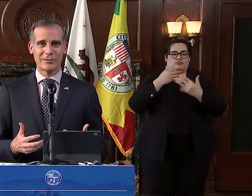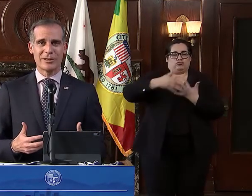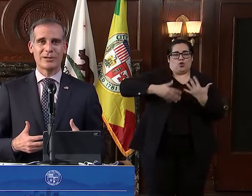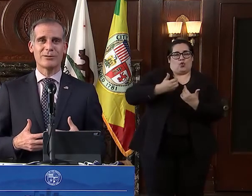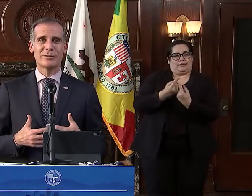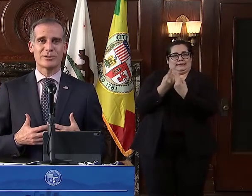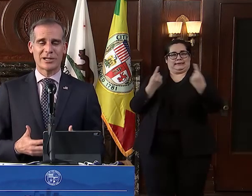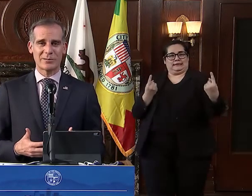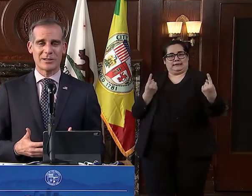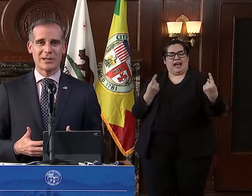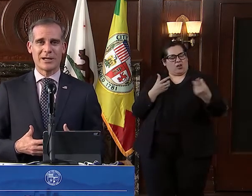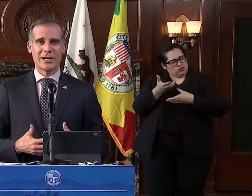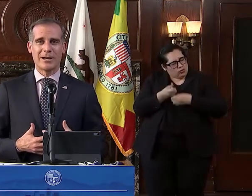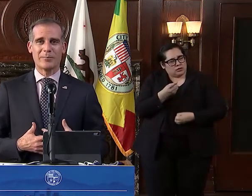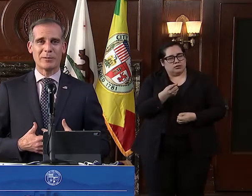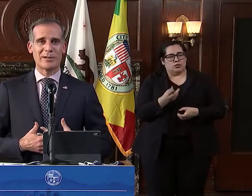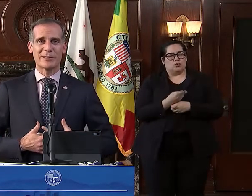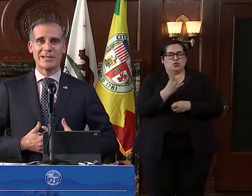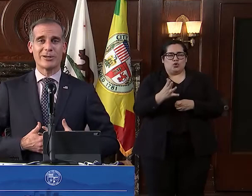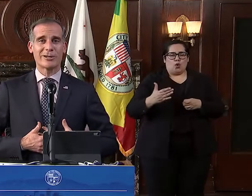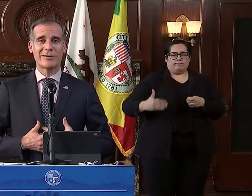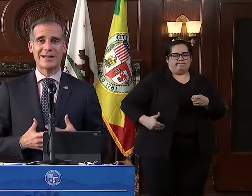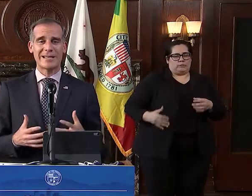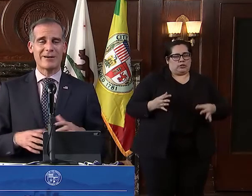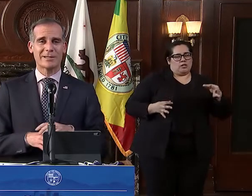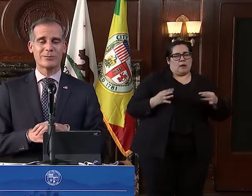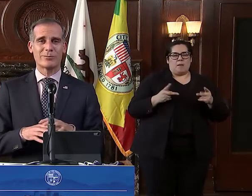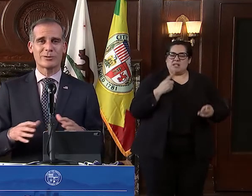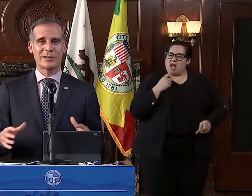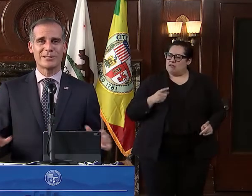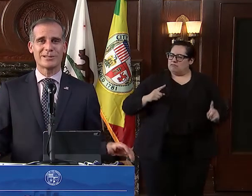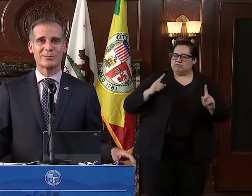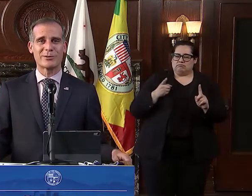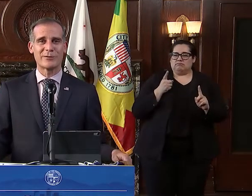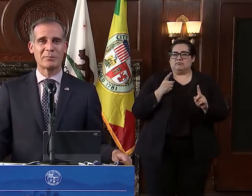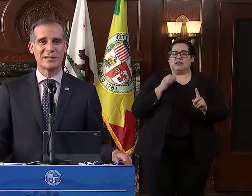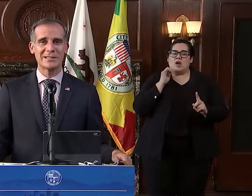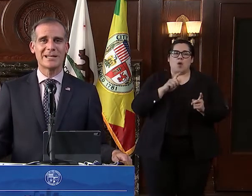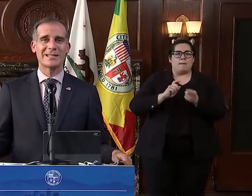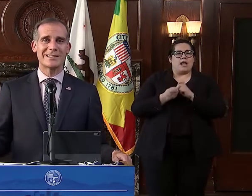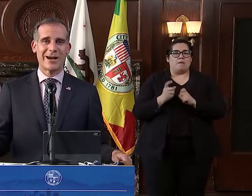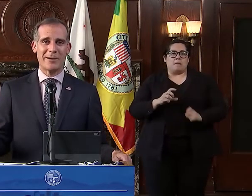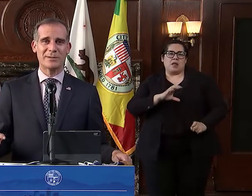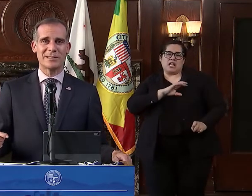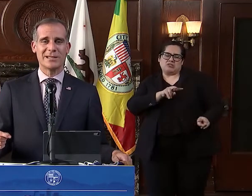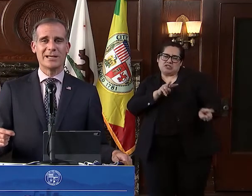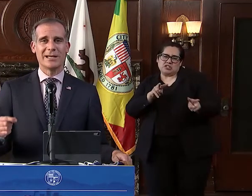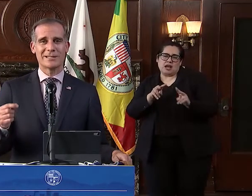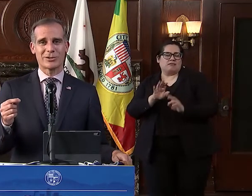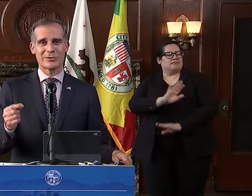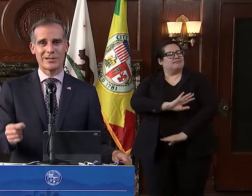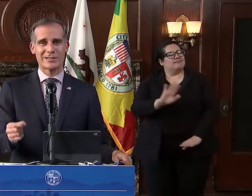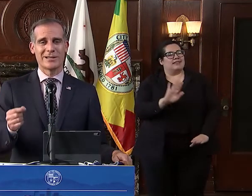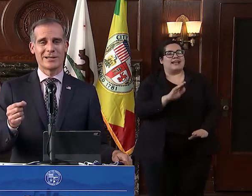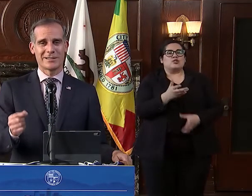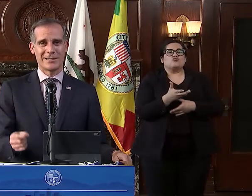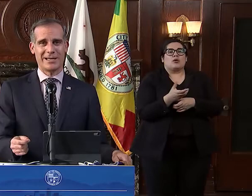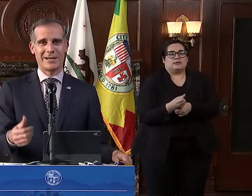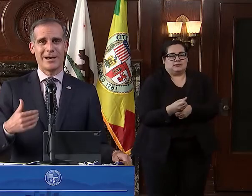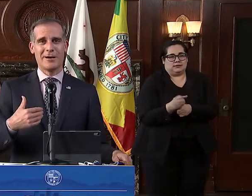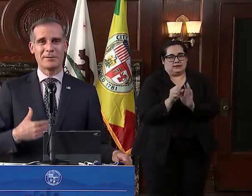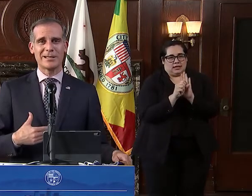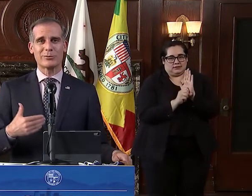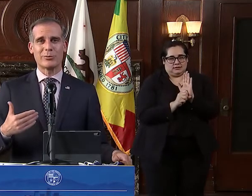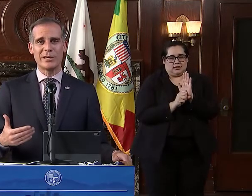trust you. Use your judgment. People always say, are you going to crack down? This won't turn into some sort of a police state. It's the opposite. It's a trust